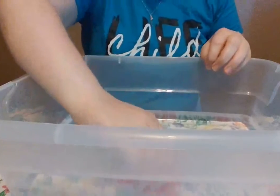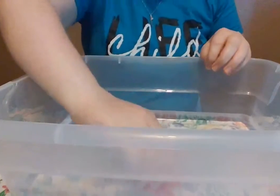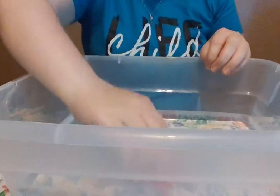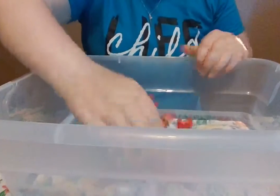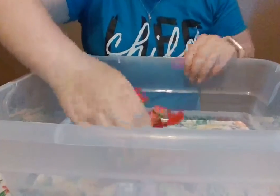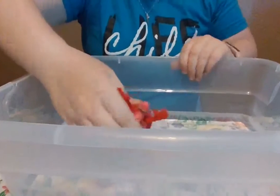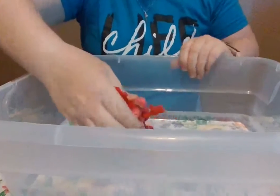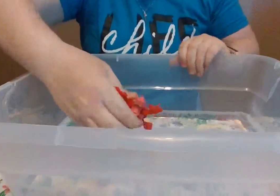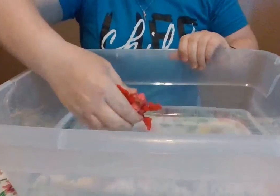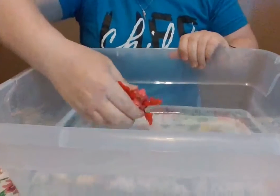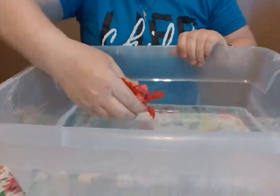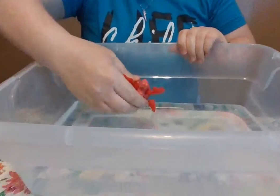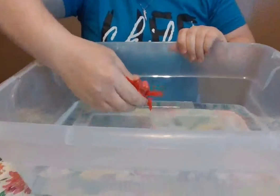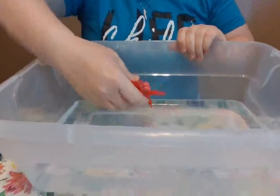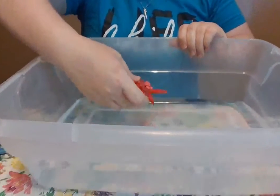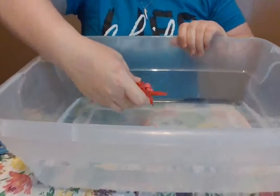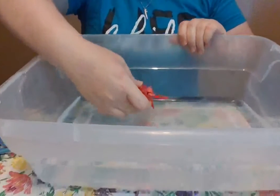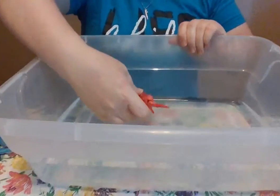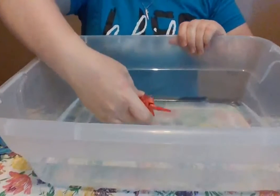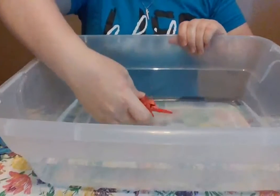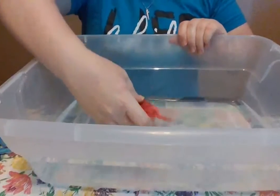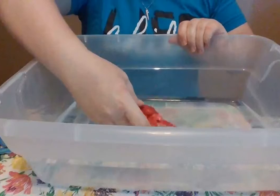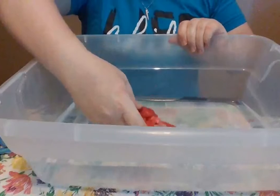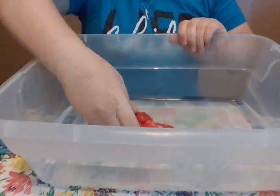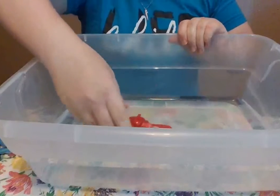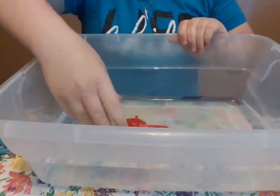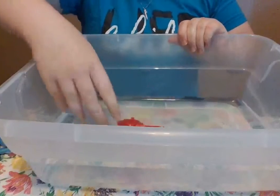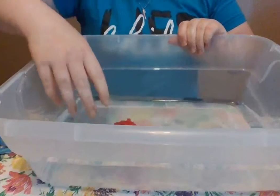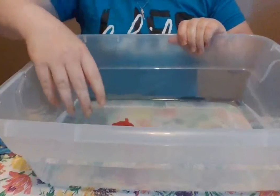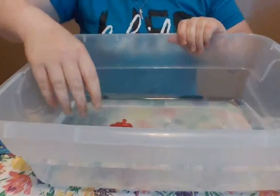Put it the other way. Tilt it up a little. Try not to spill.